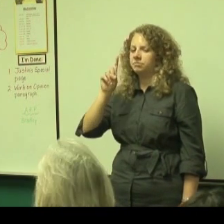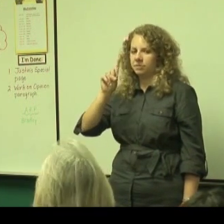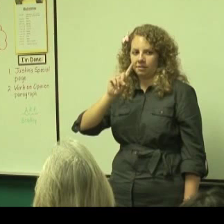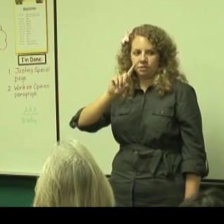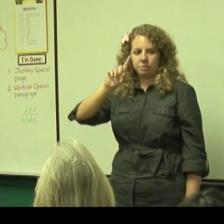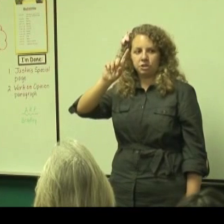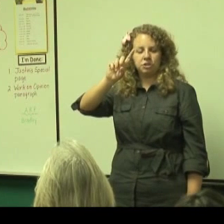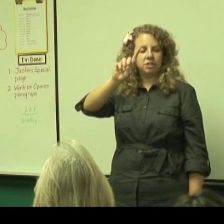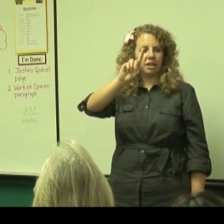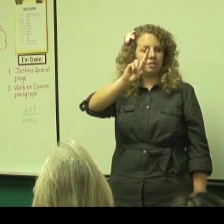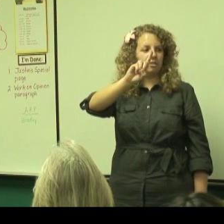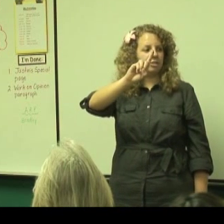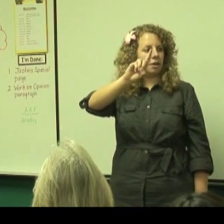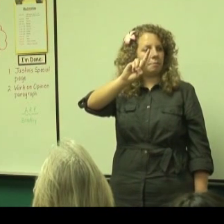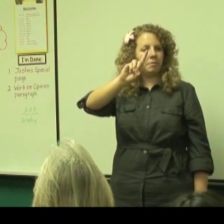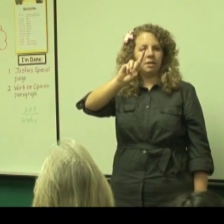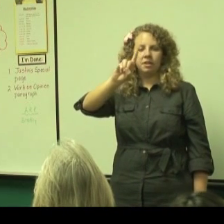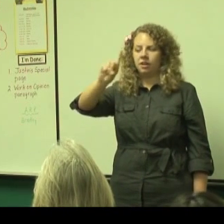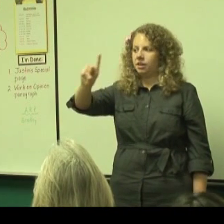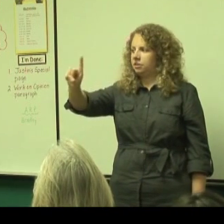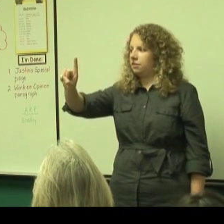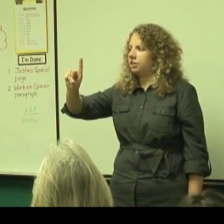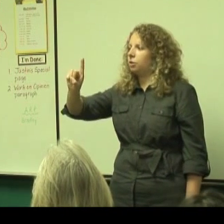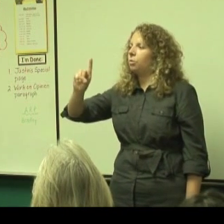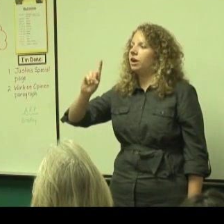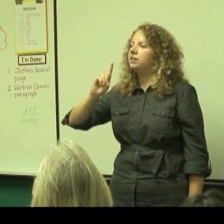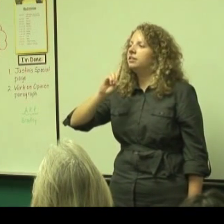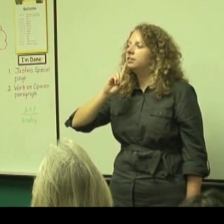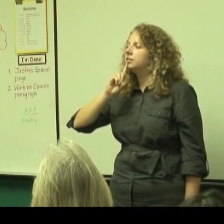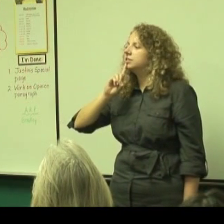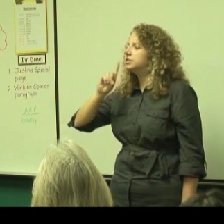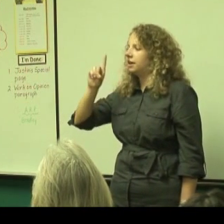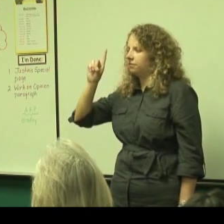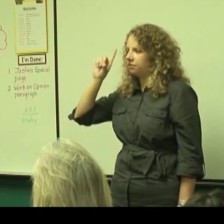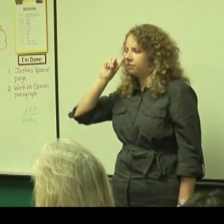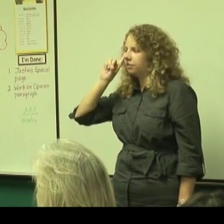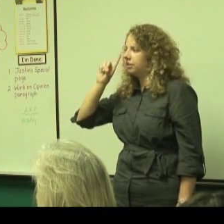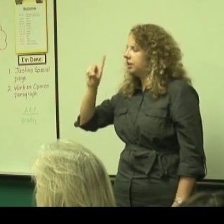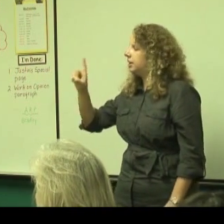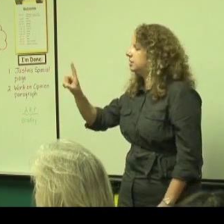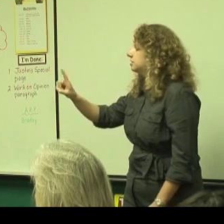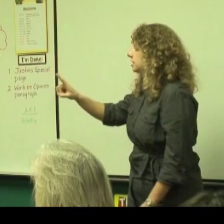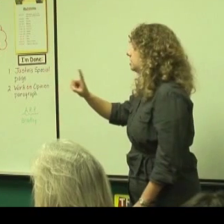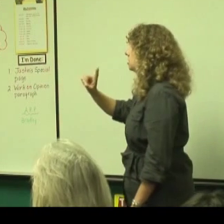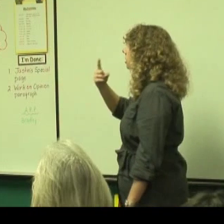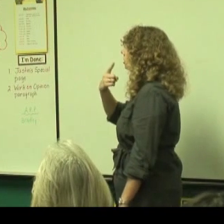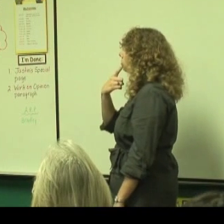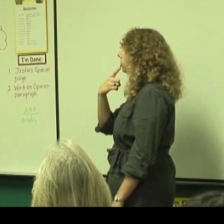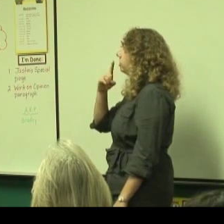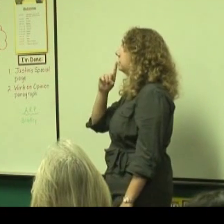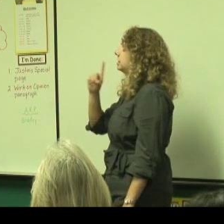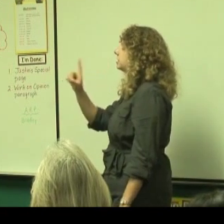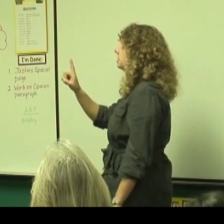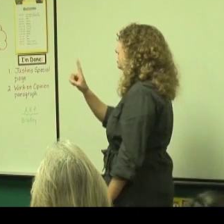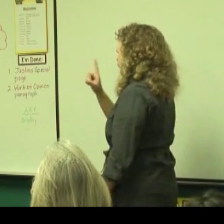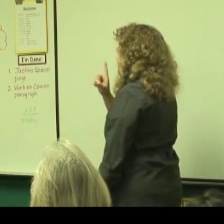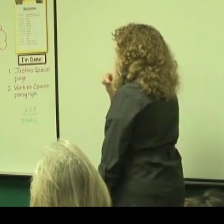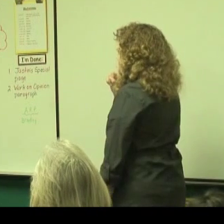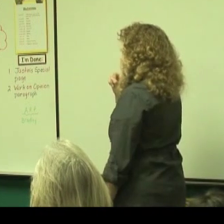Deaf. So make sure you tuck in your thumb and you have like a 1, deaf. And it's not going to point or anything like that, it's just going to